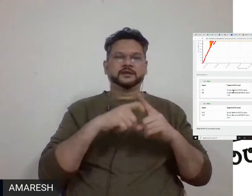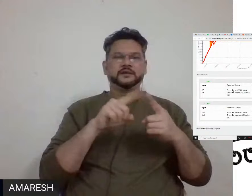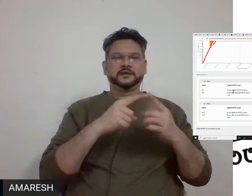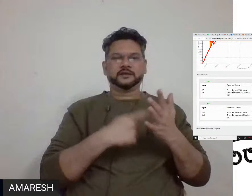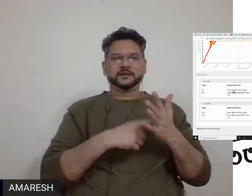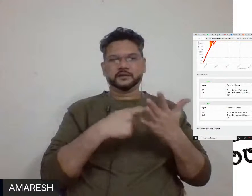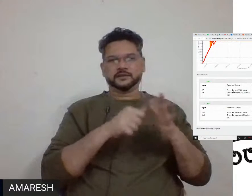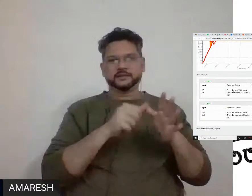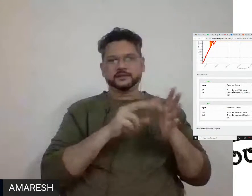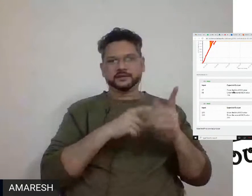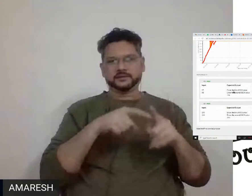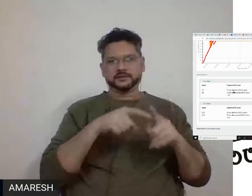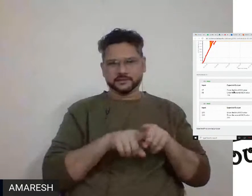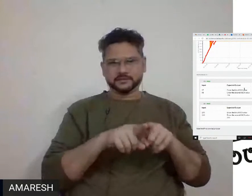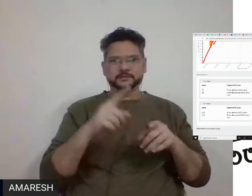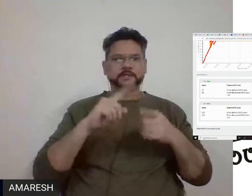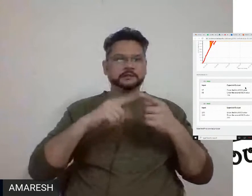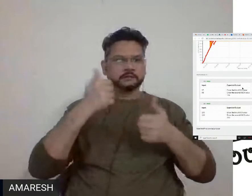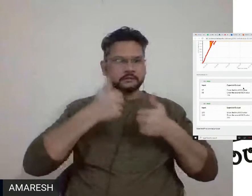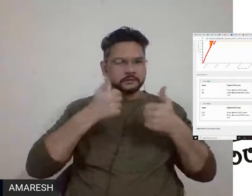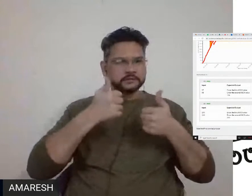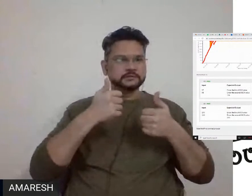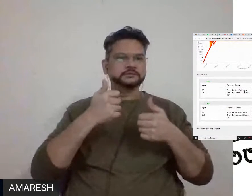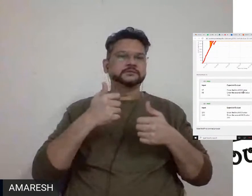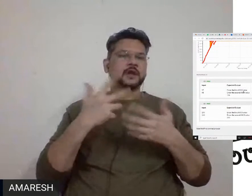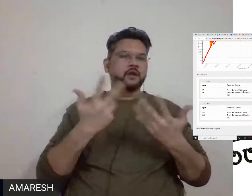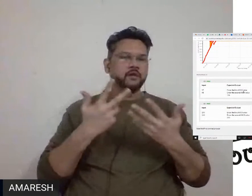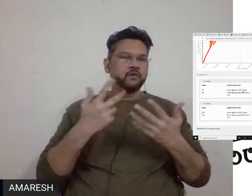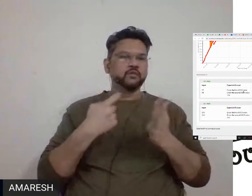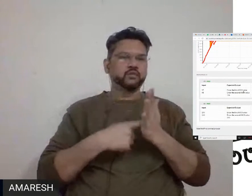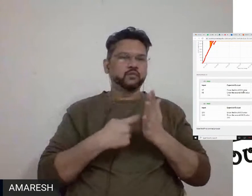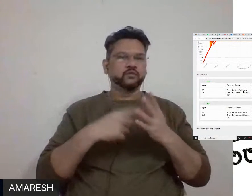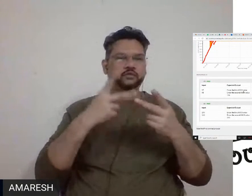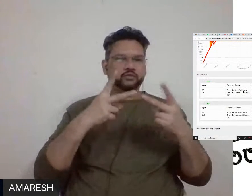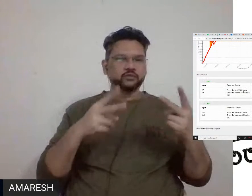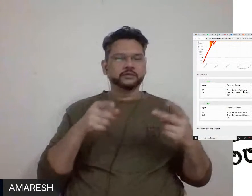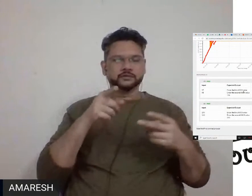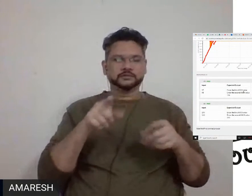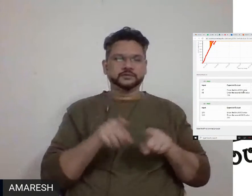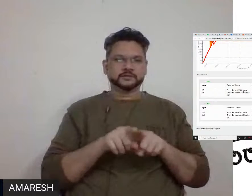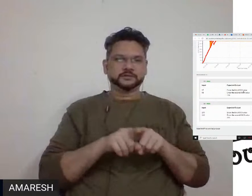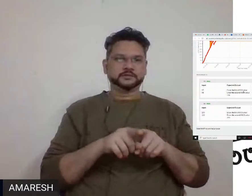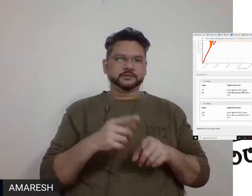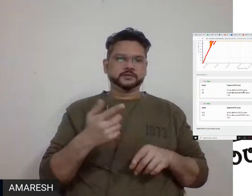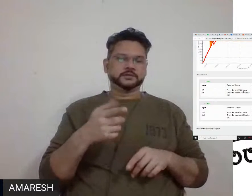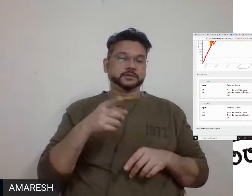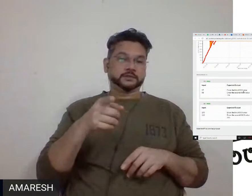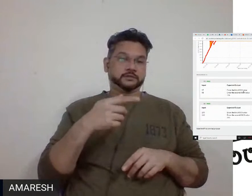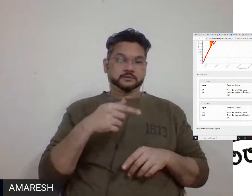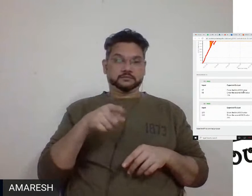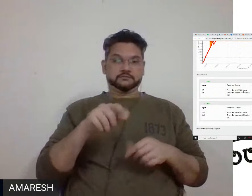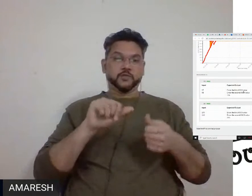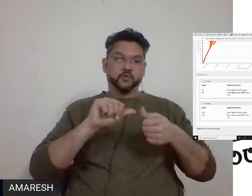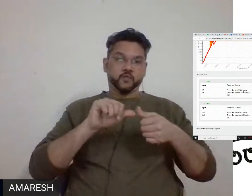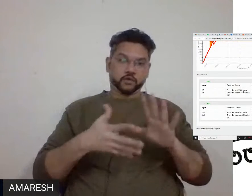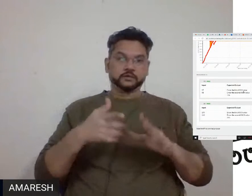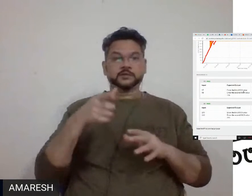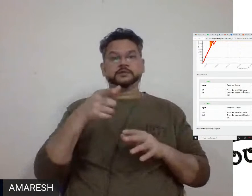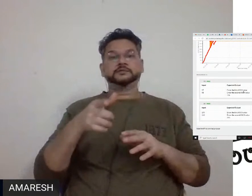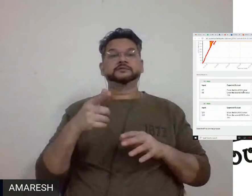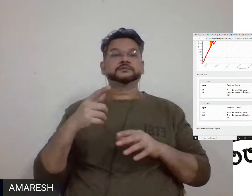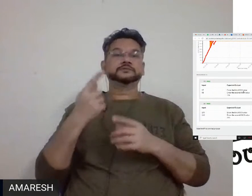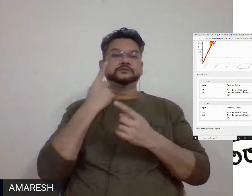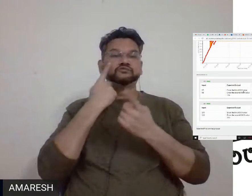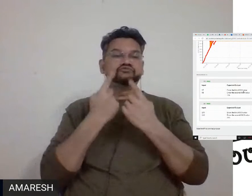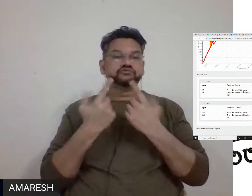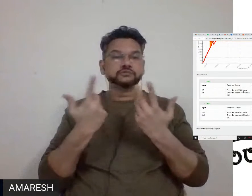test cases, and it will automatically check this. So this is not checked by a human person. It is automatically checked by